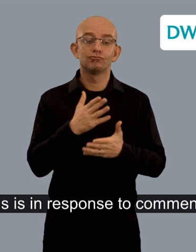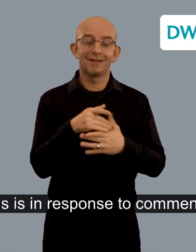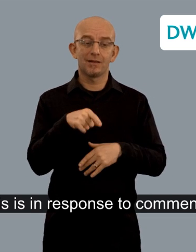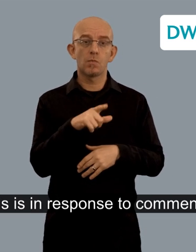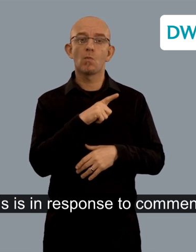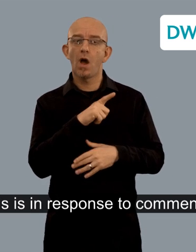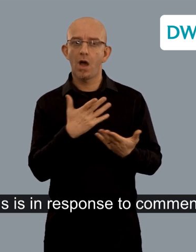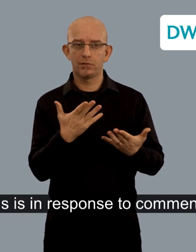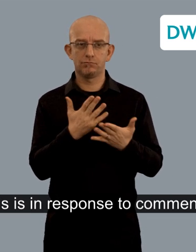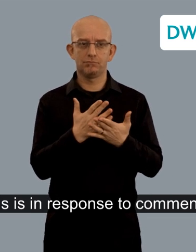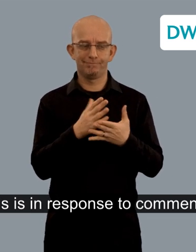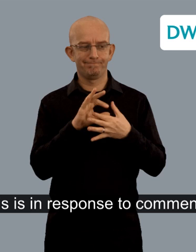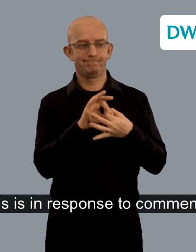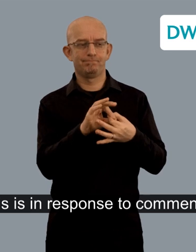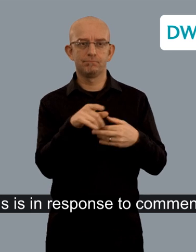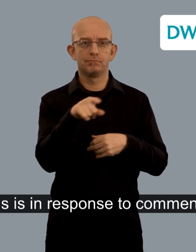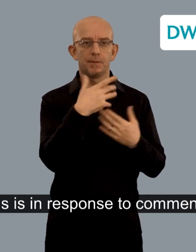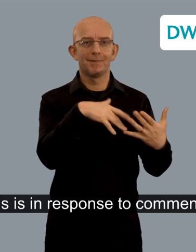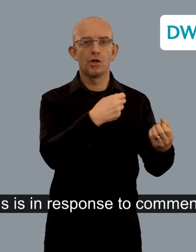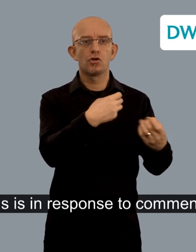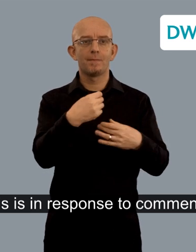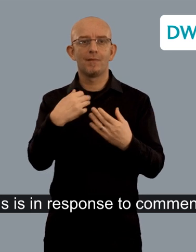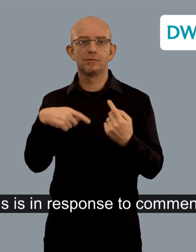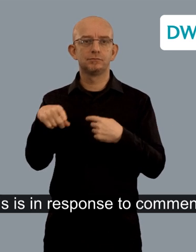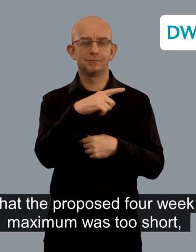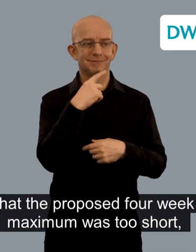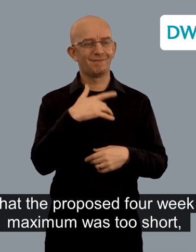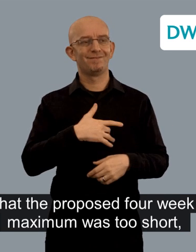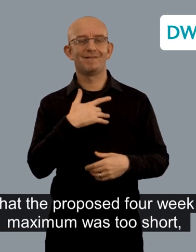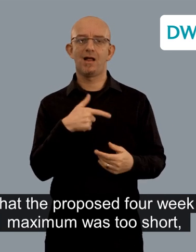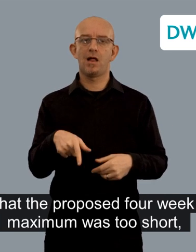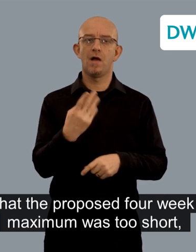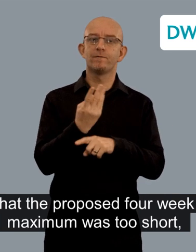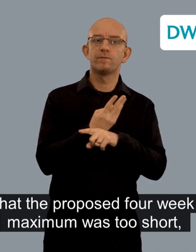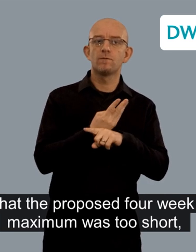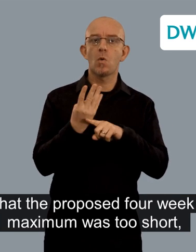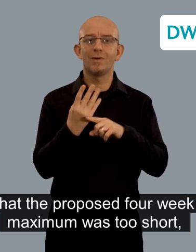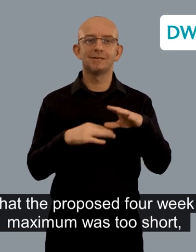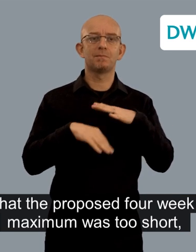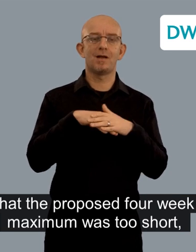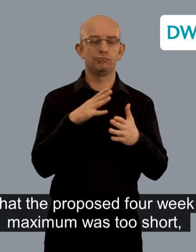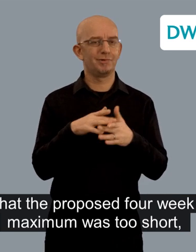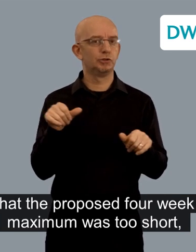This is in response to comments that the proposed 4-week maximum was too short,